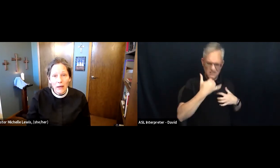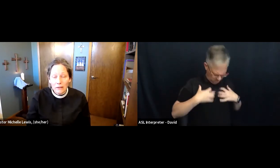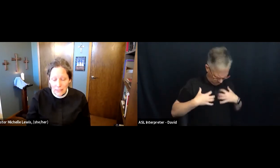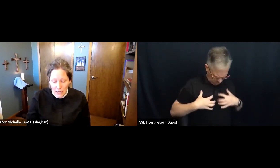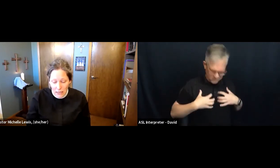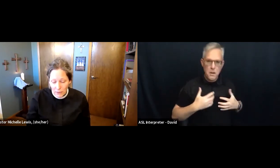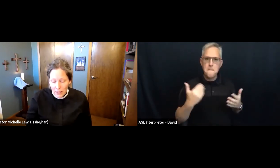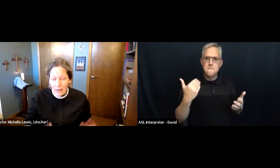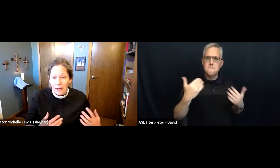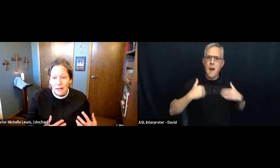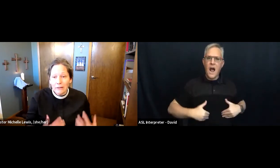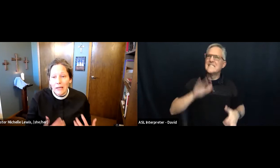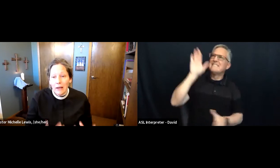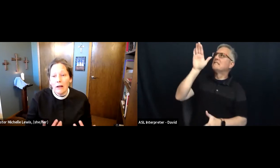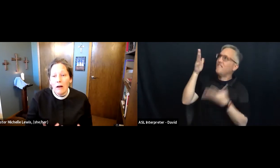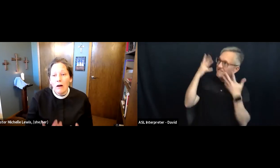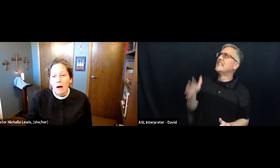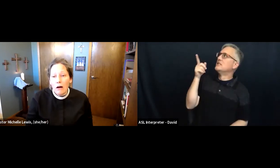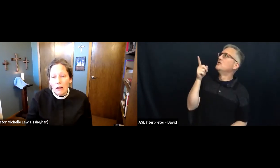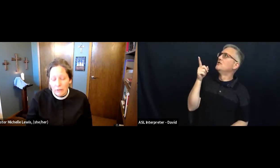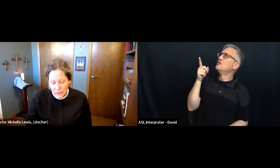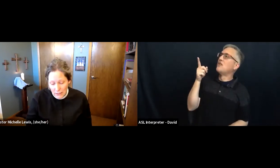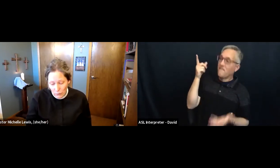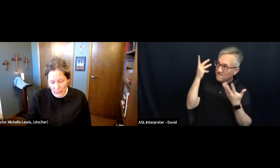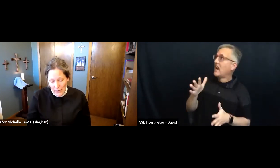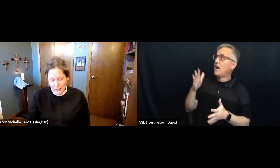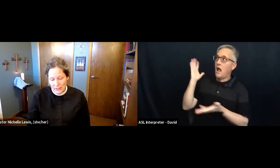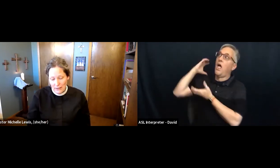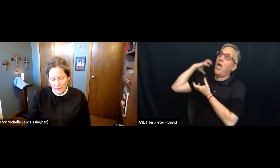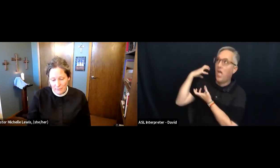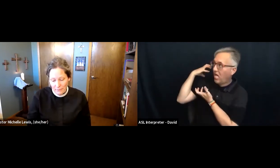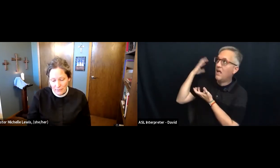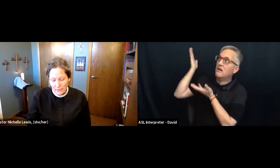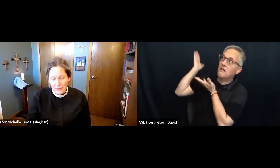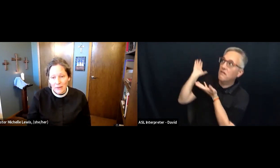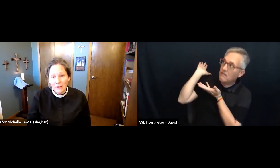You can't keep carrying all of this weight.